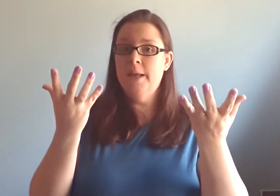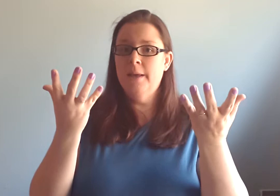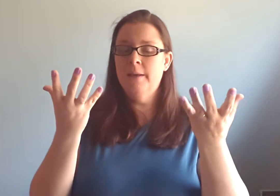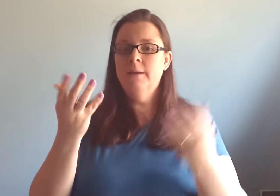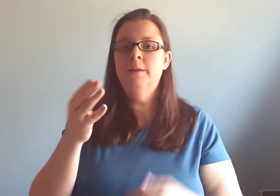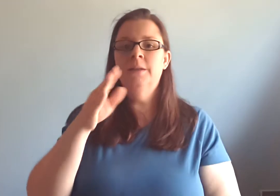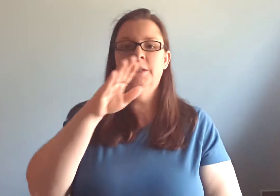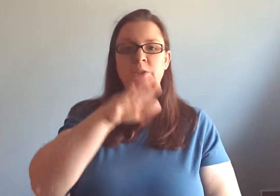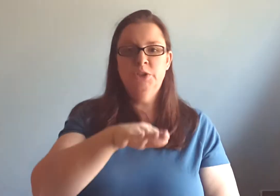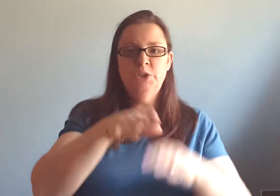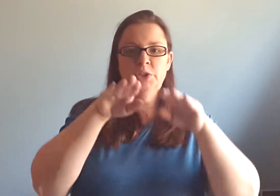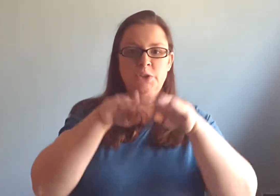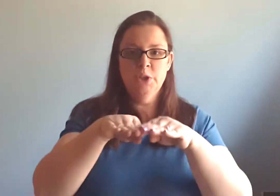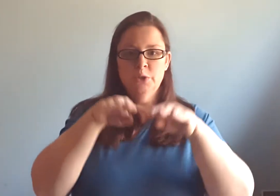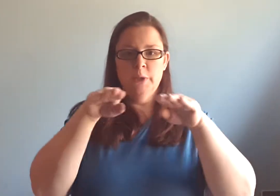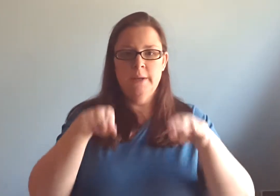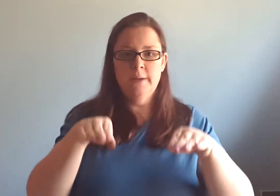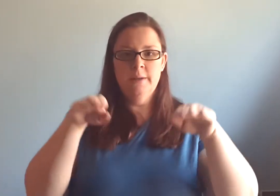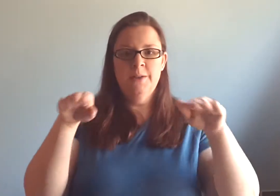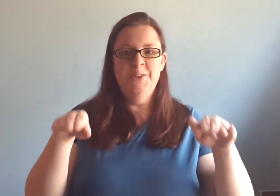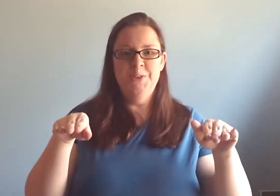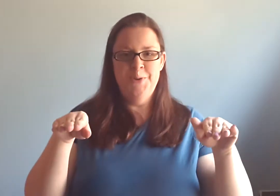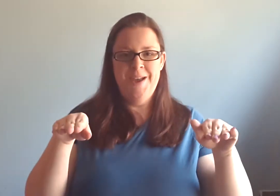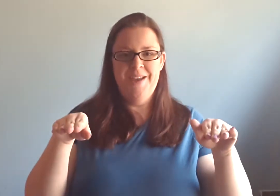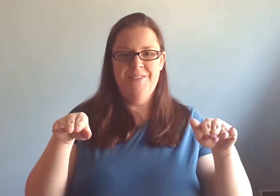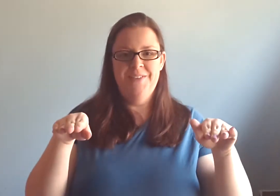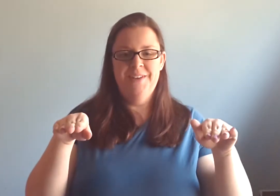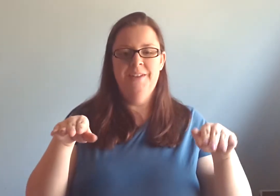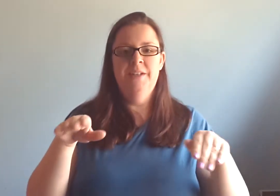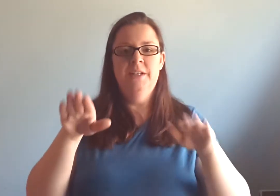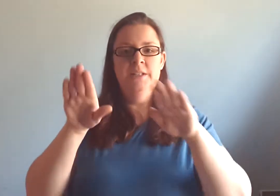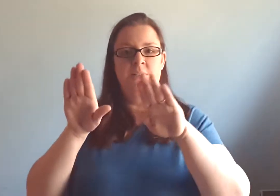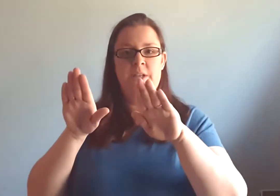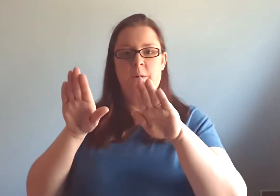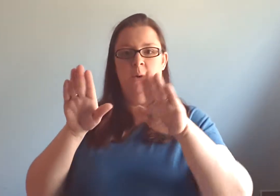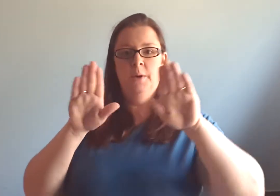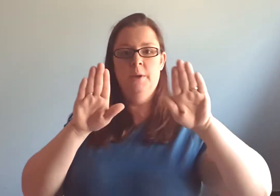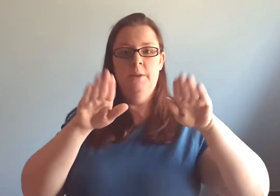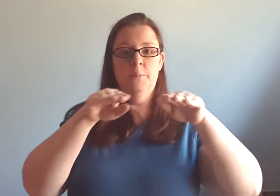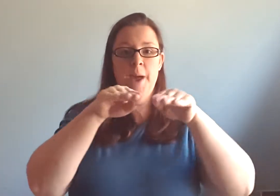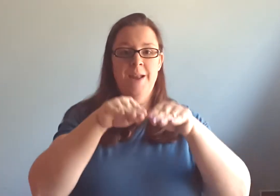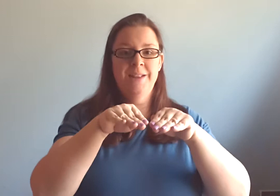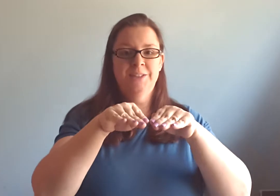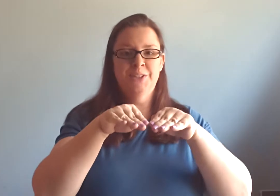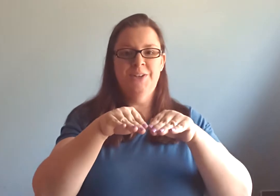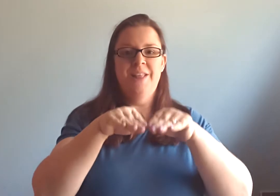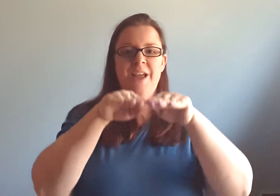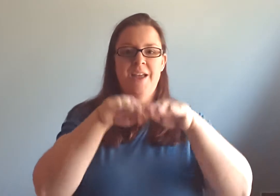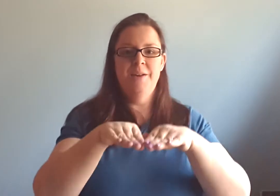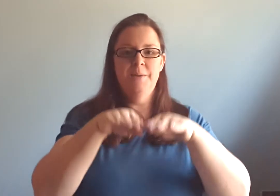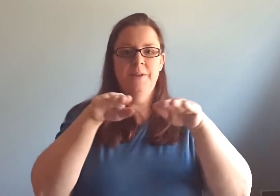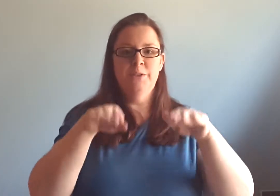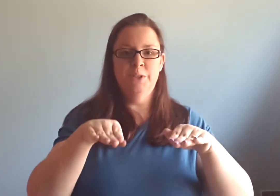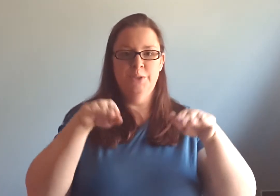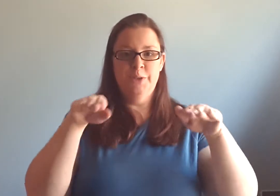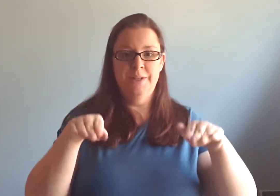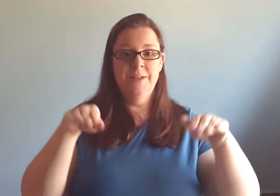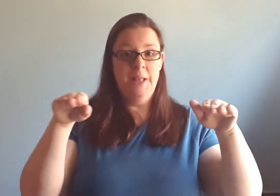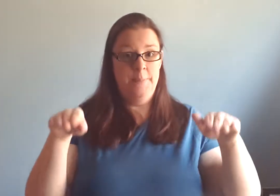many children do you have? So, you're patting the children on the head. Children, that means